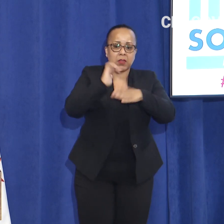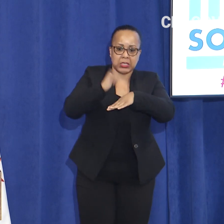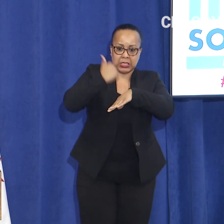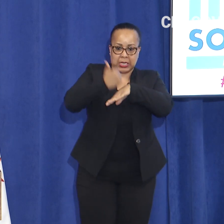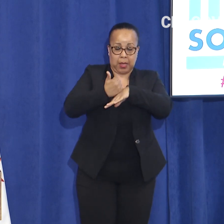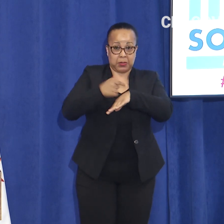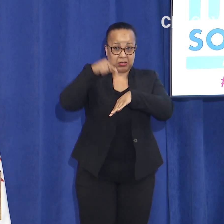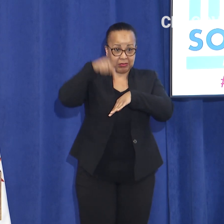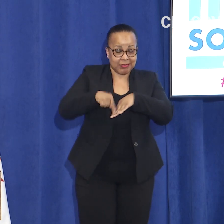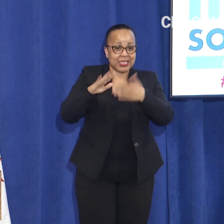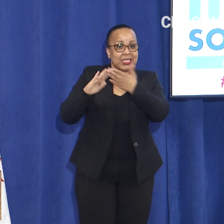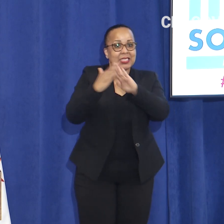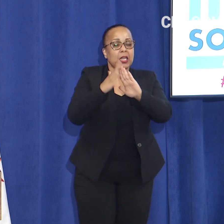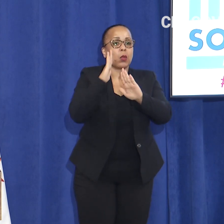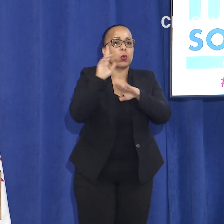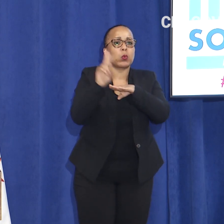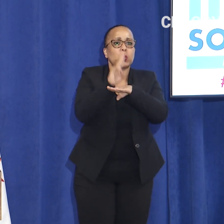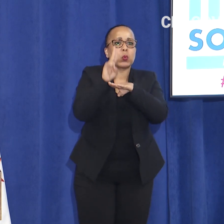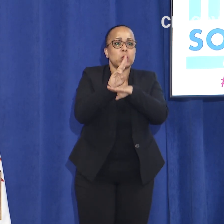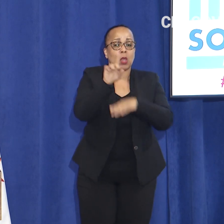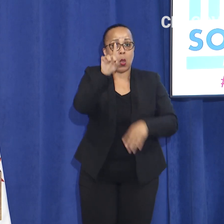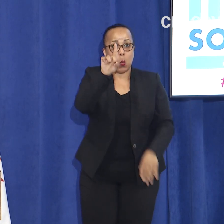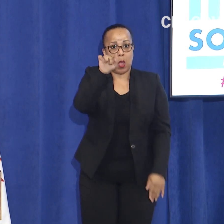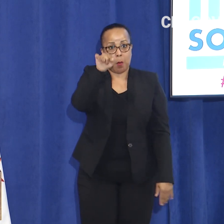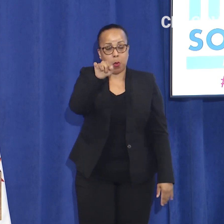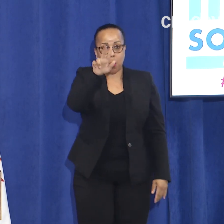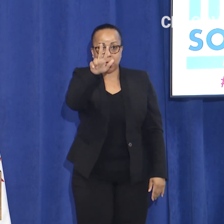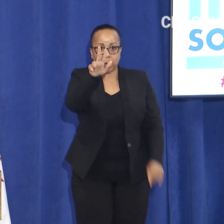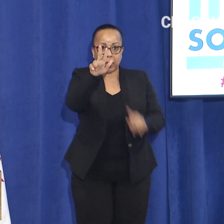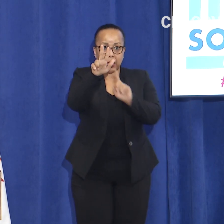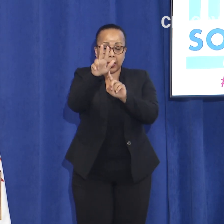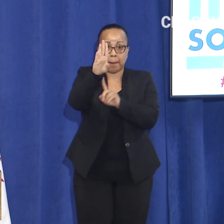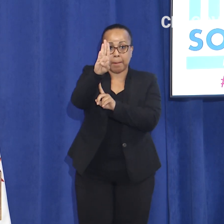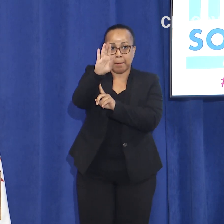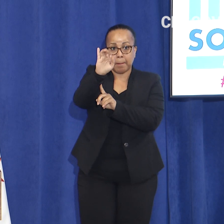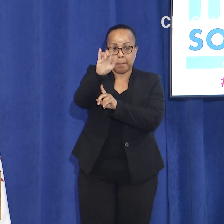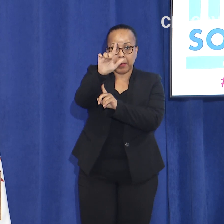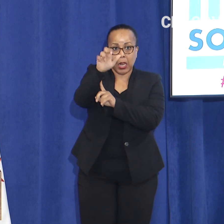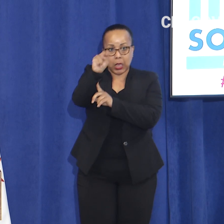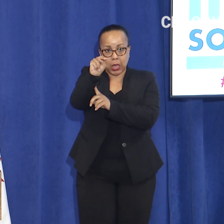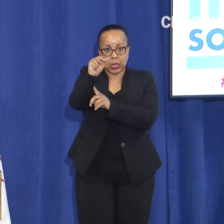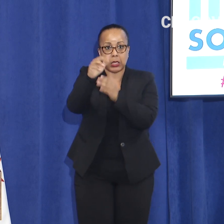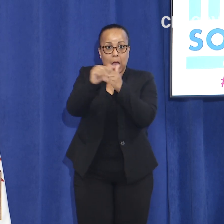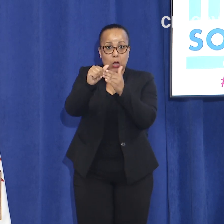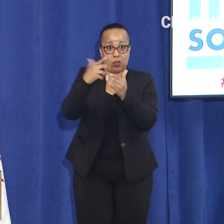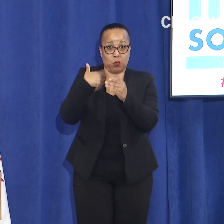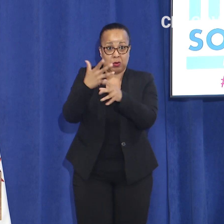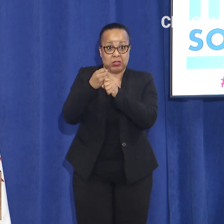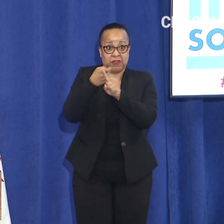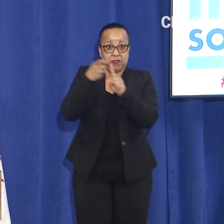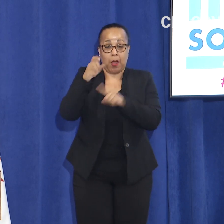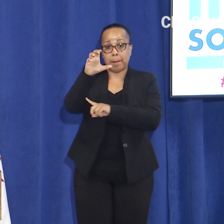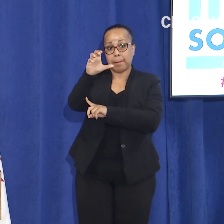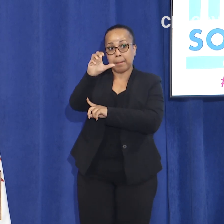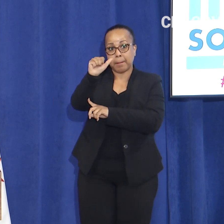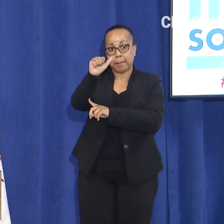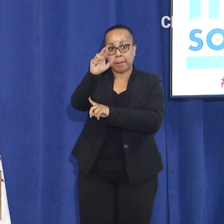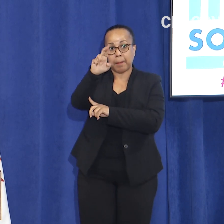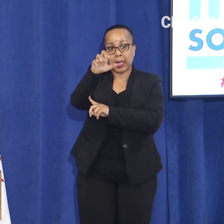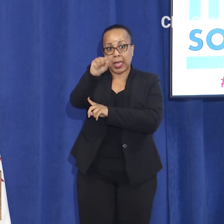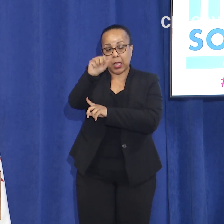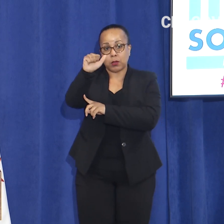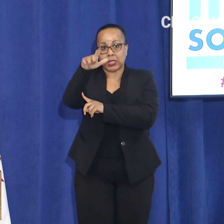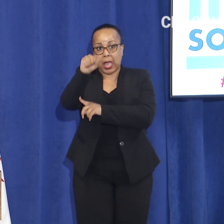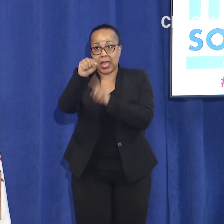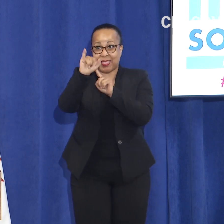we as a city will use the $1.3 billion we're receiving from the CARES Act. In